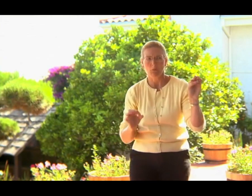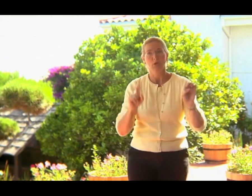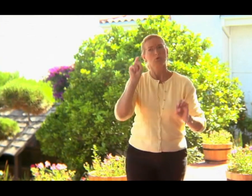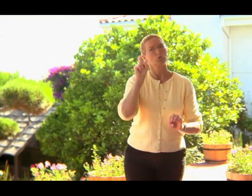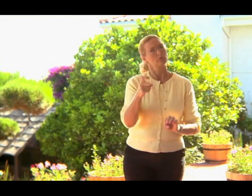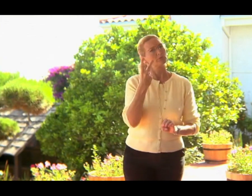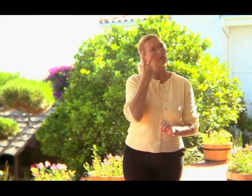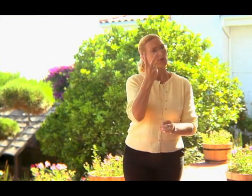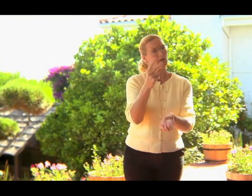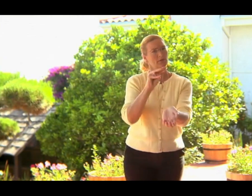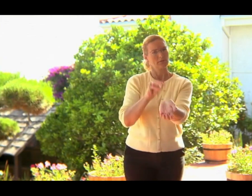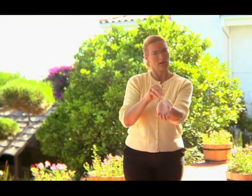moles, you should see a doctor.